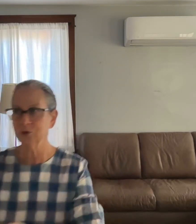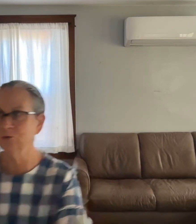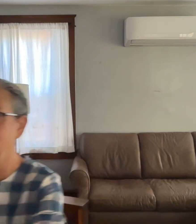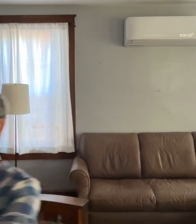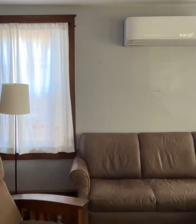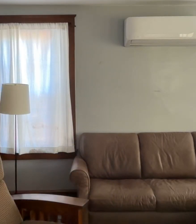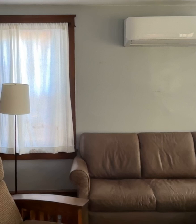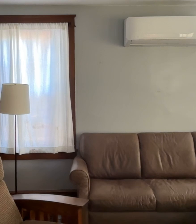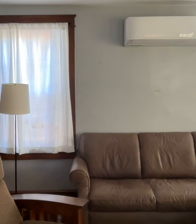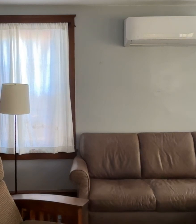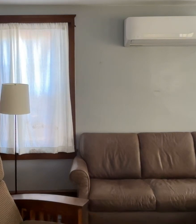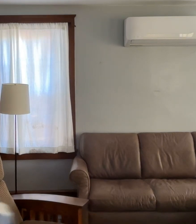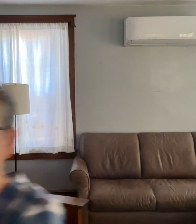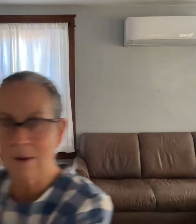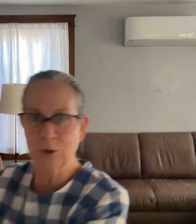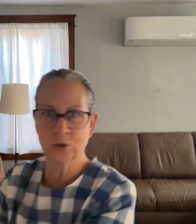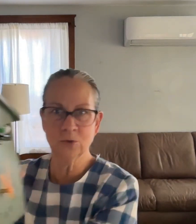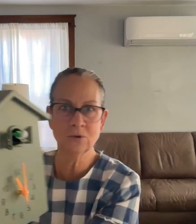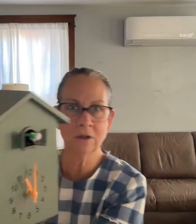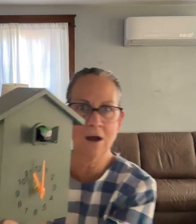cuckoo clock. Do you want to see my little cuckoo clock?